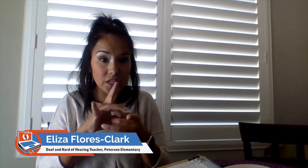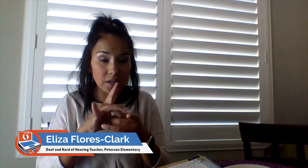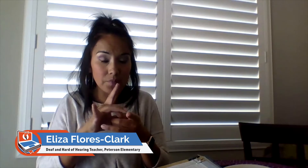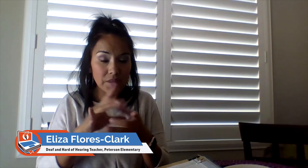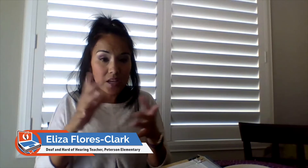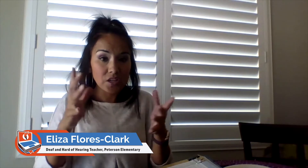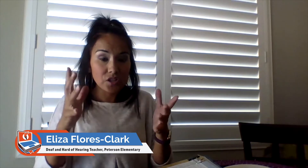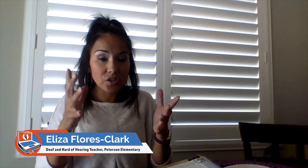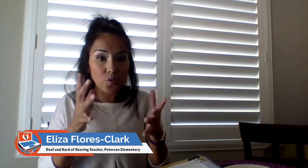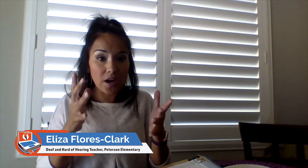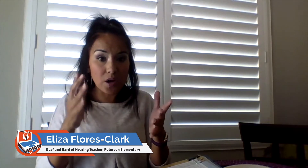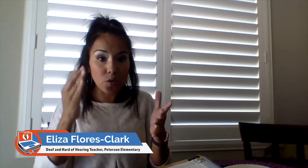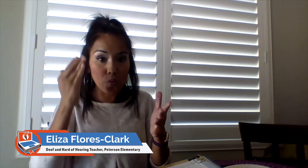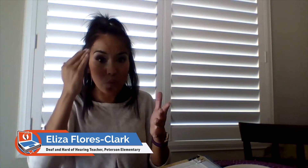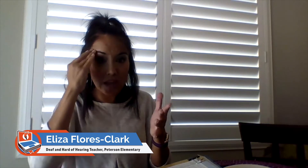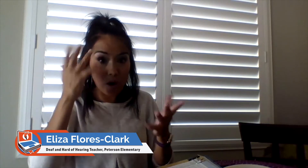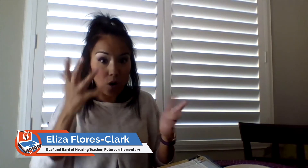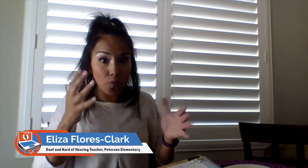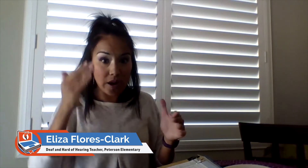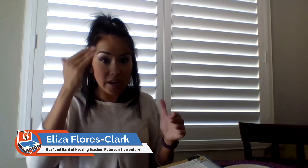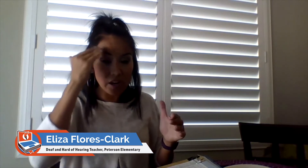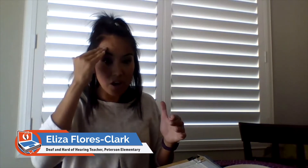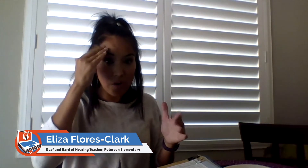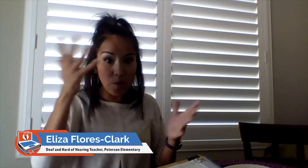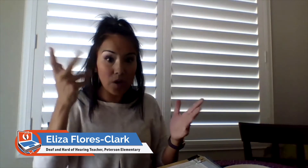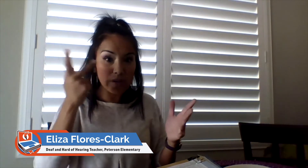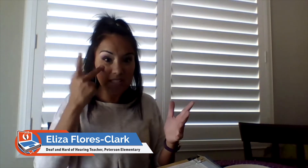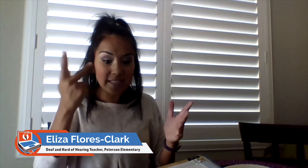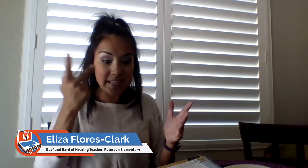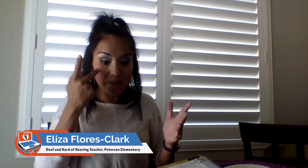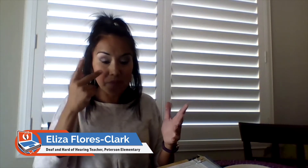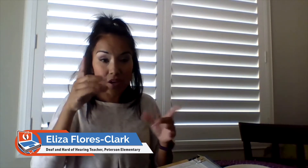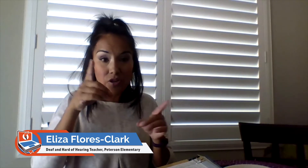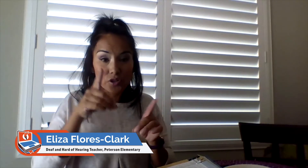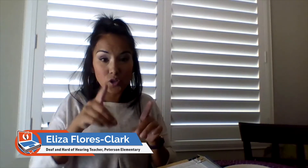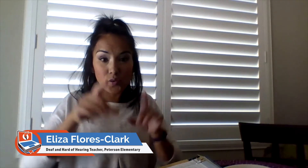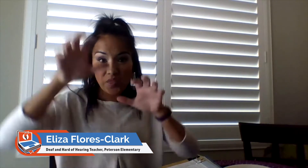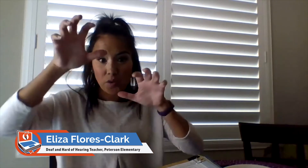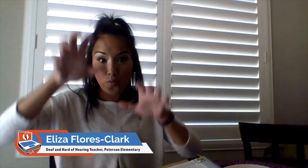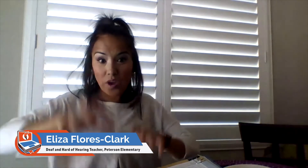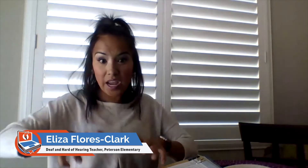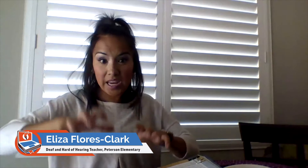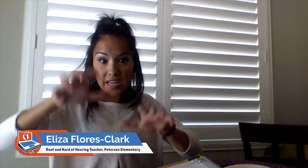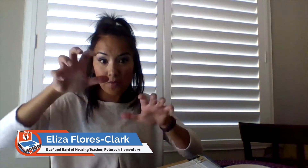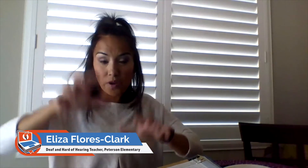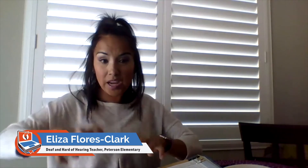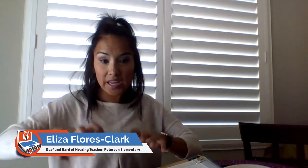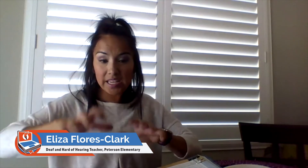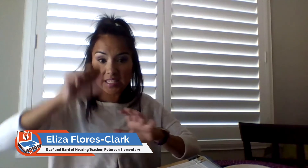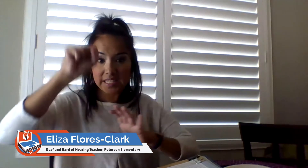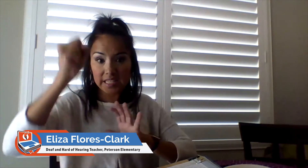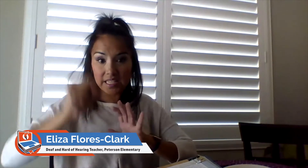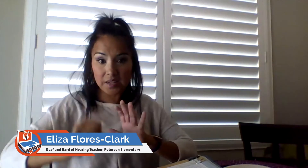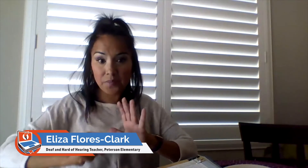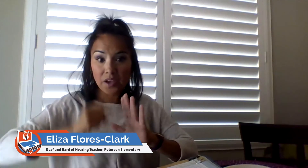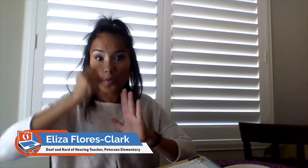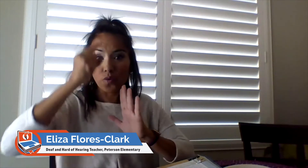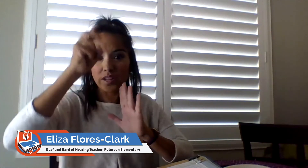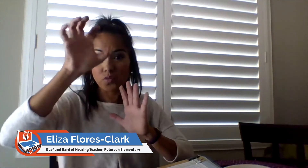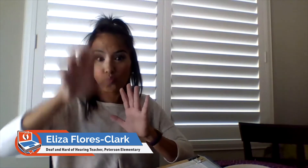connection to what we already know and what we see. During the rainy season, when it's